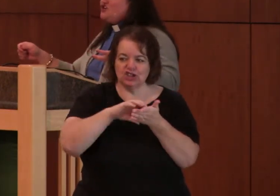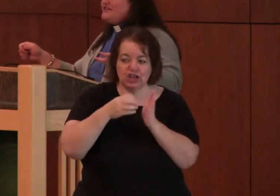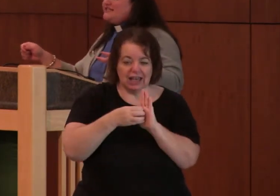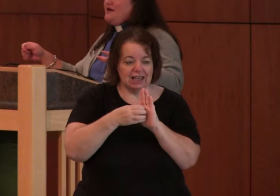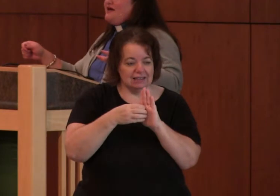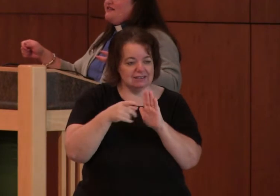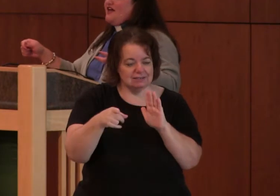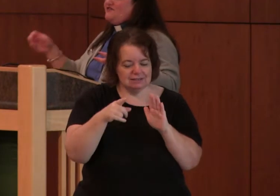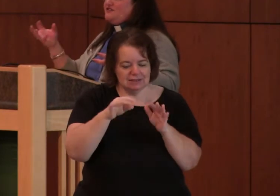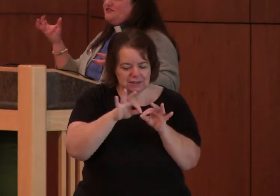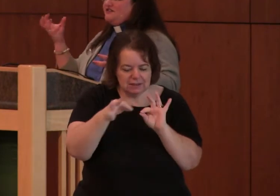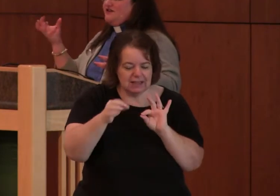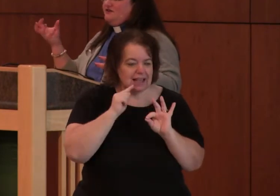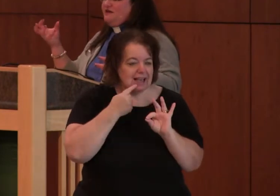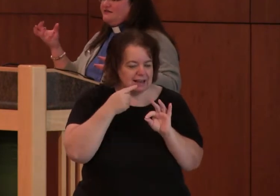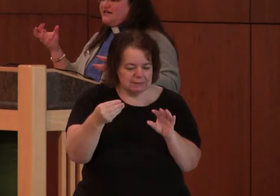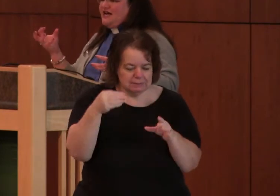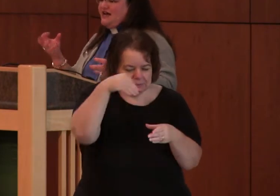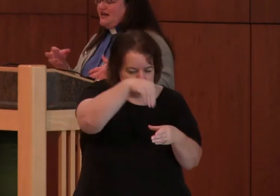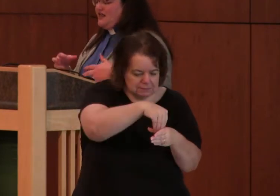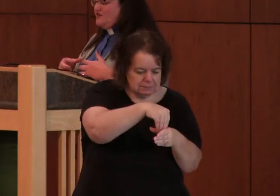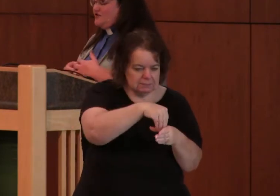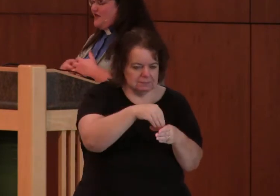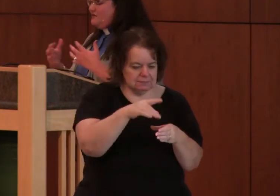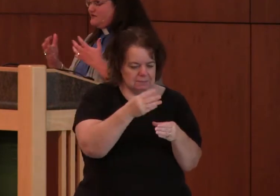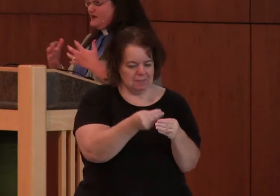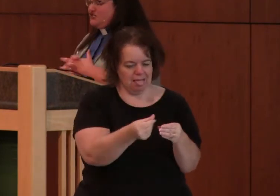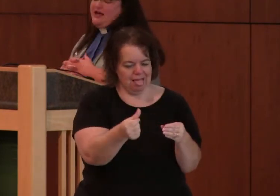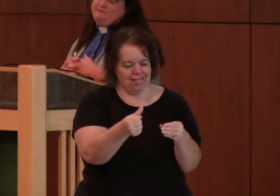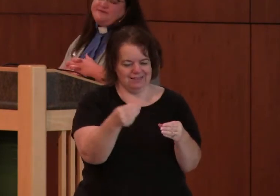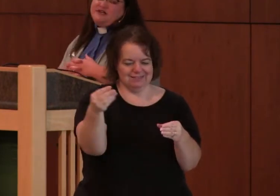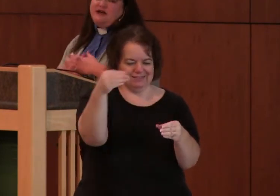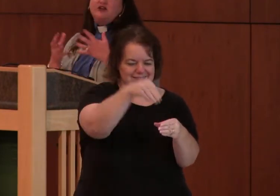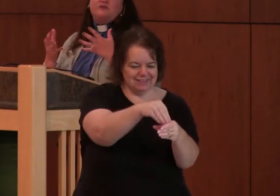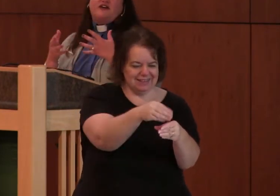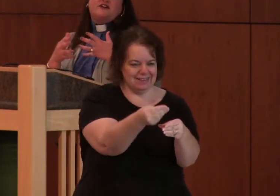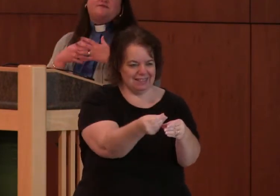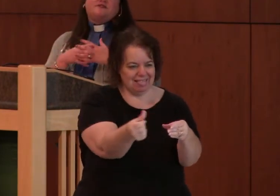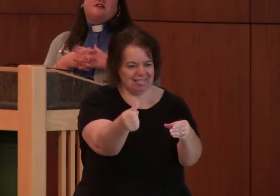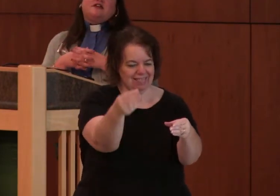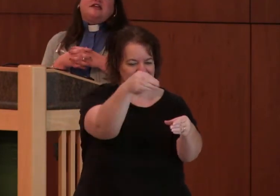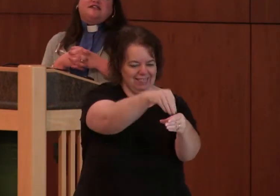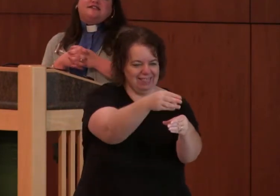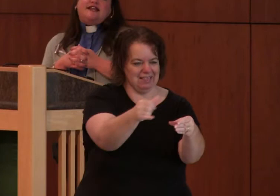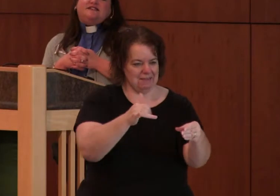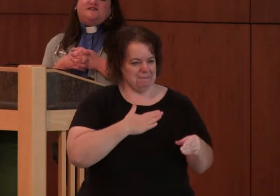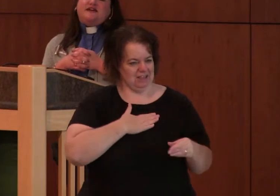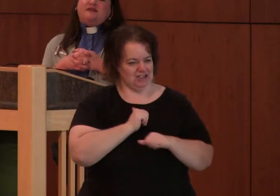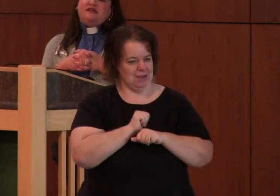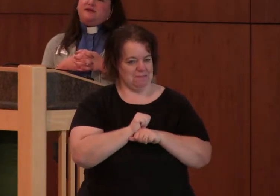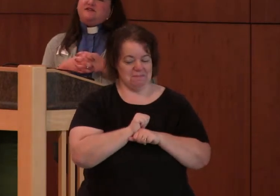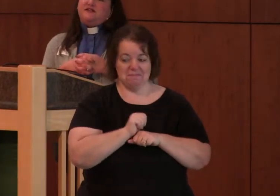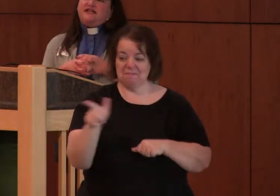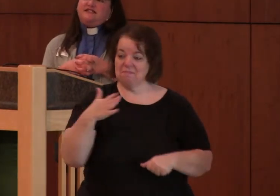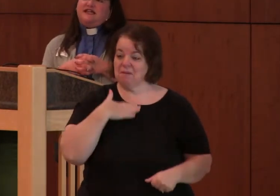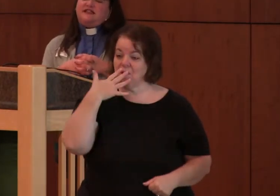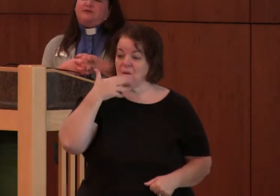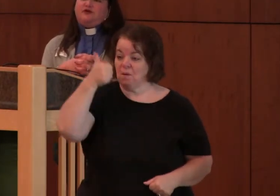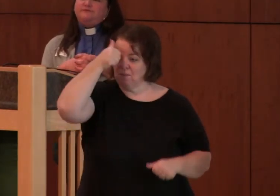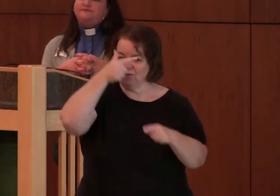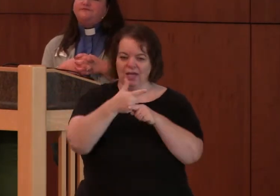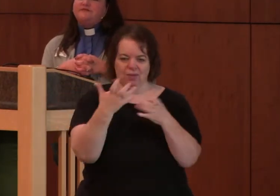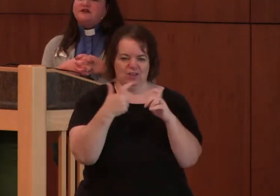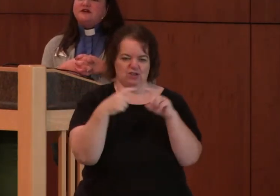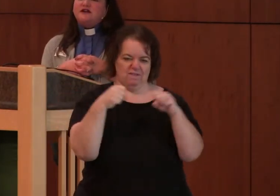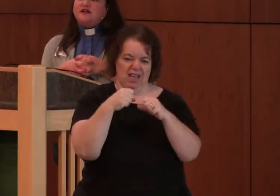those cookies came out of the oven so that they would melt on, and that was my job. My older brother, he decided to fight me because we liked to lick